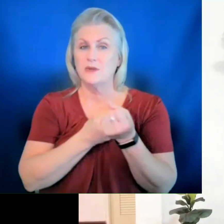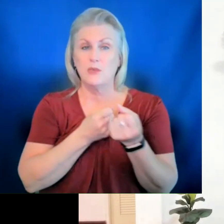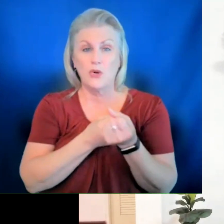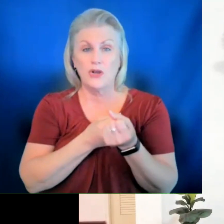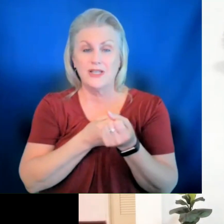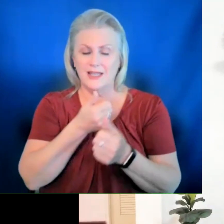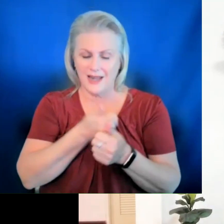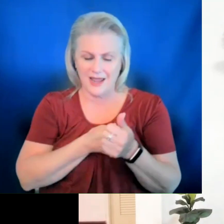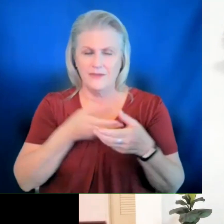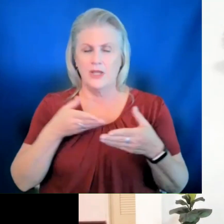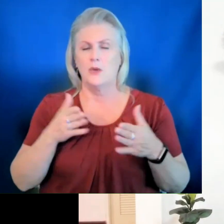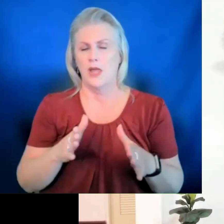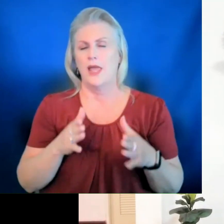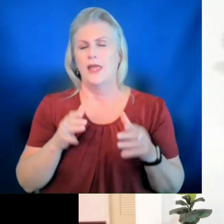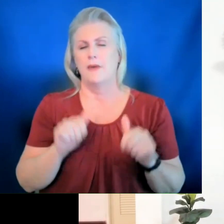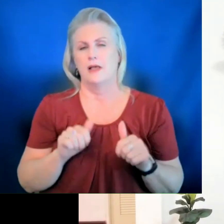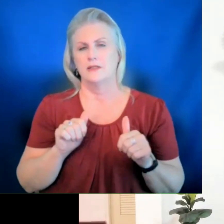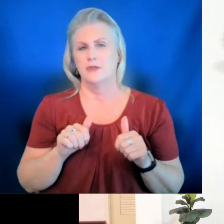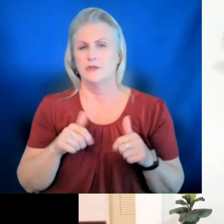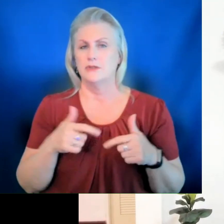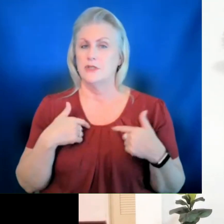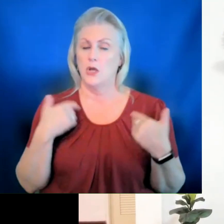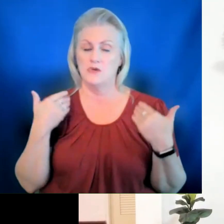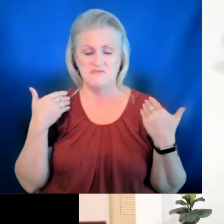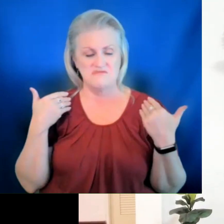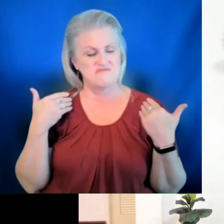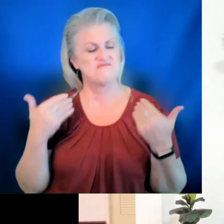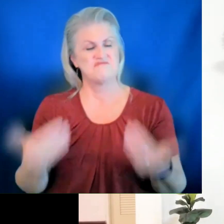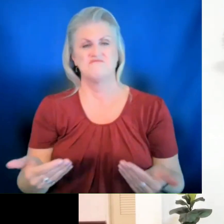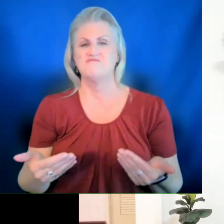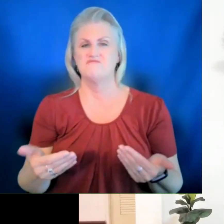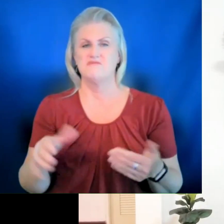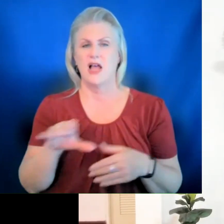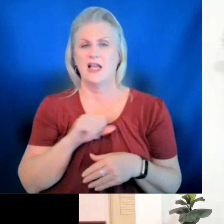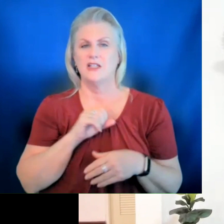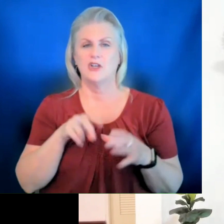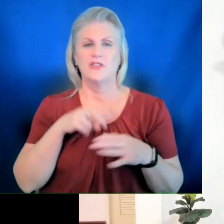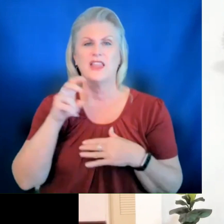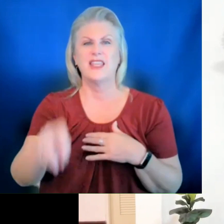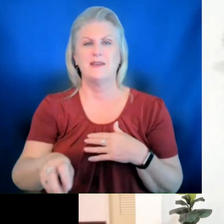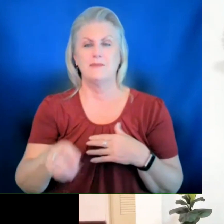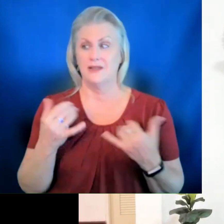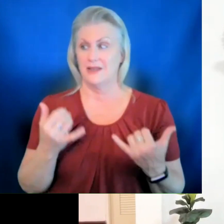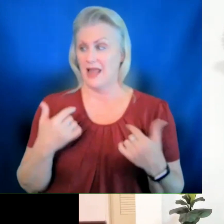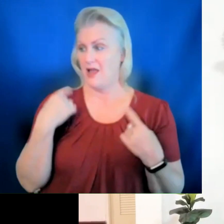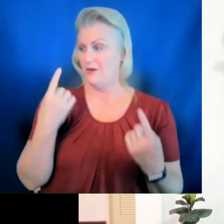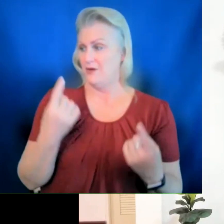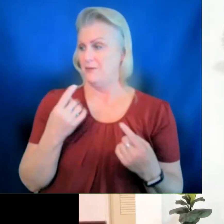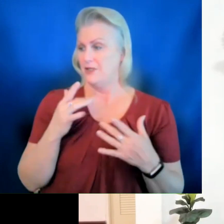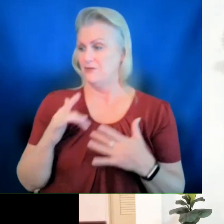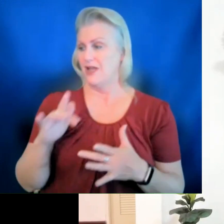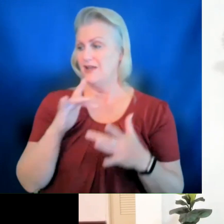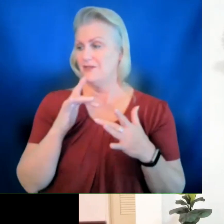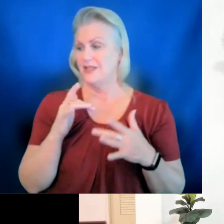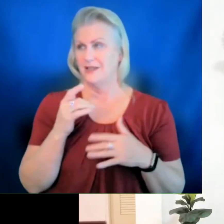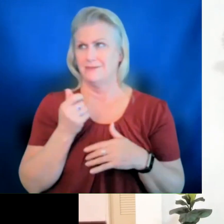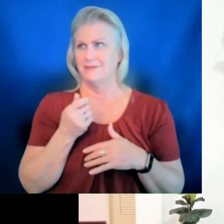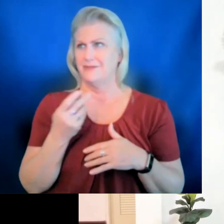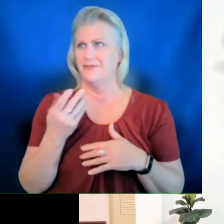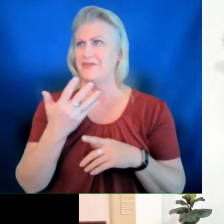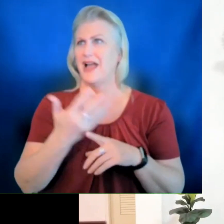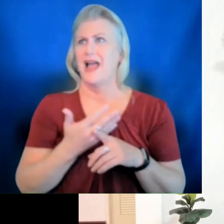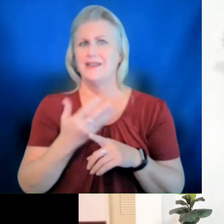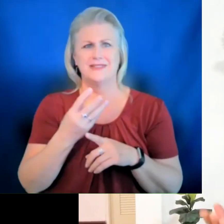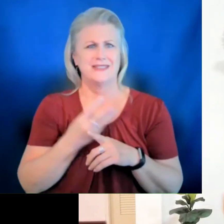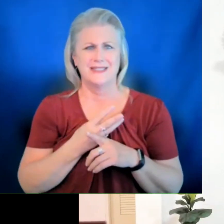going to be supported in every way possible. So I took the leap of faith. And I have been